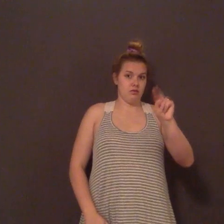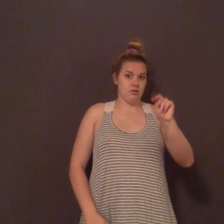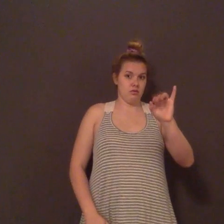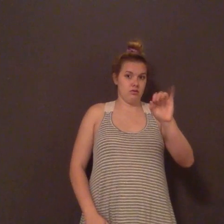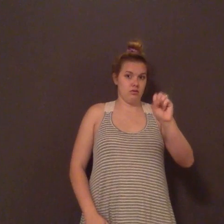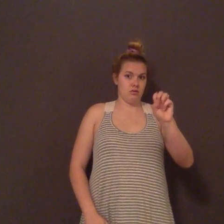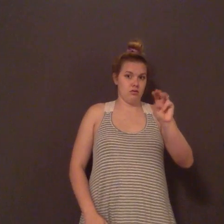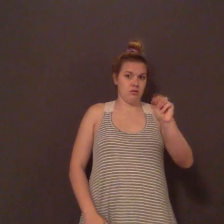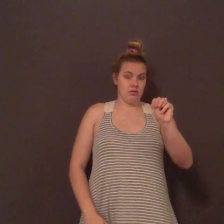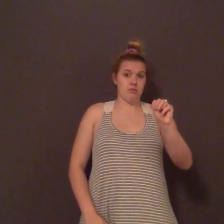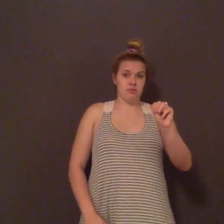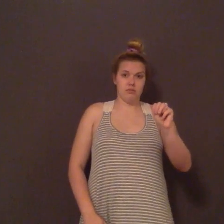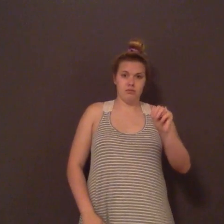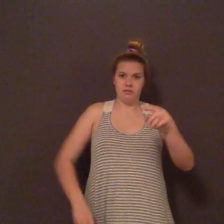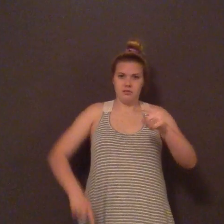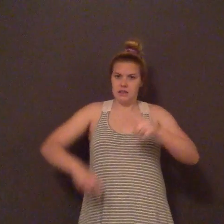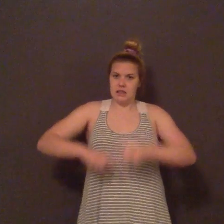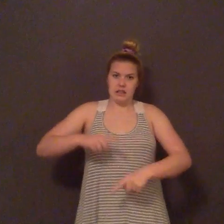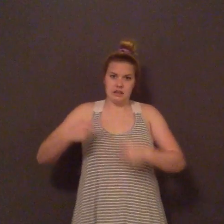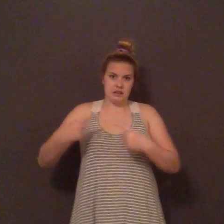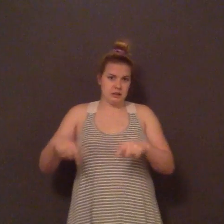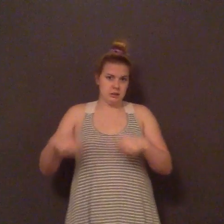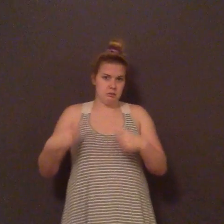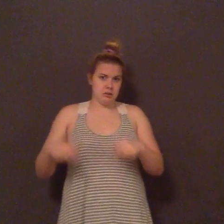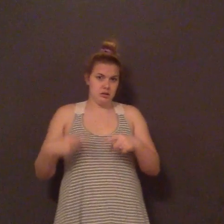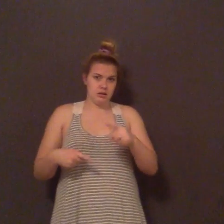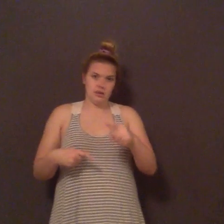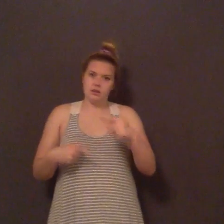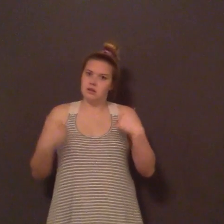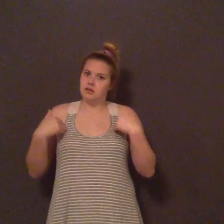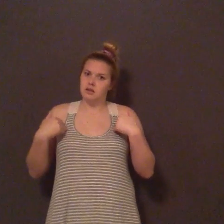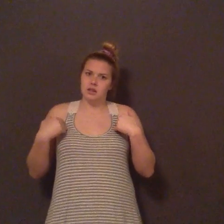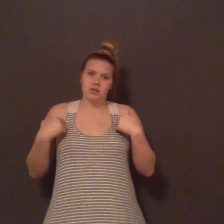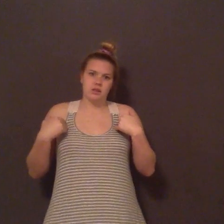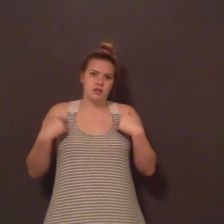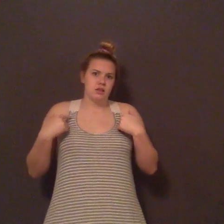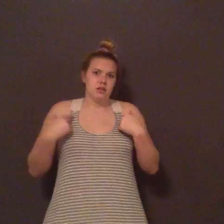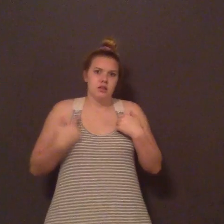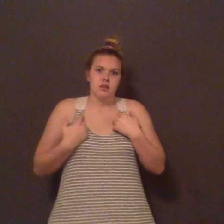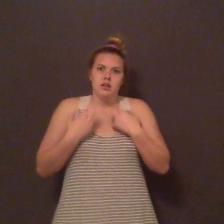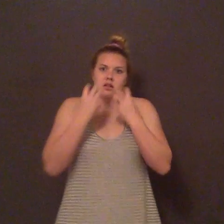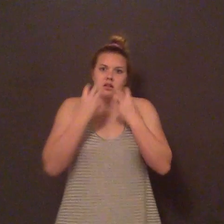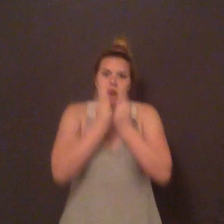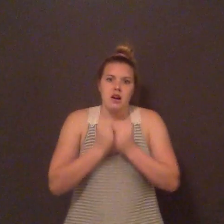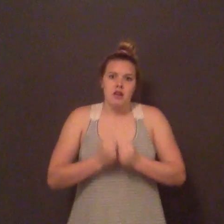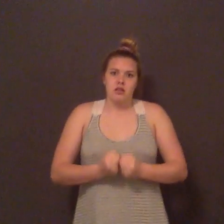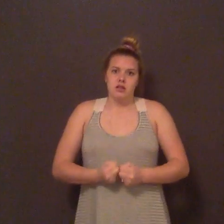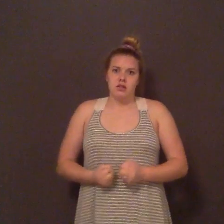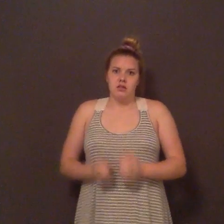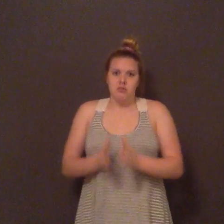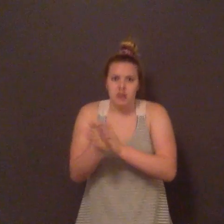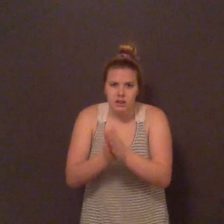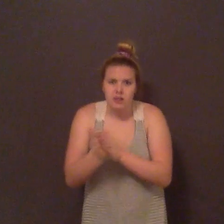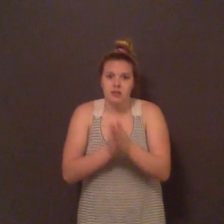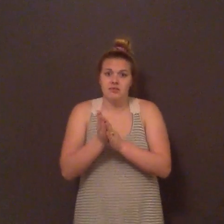debate you. Rachel, your father has the passion of his beliefs. That's what makes for a great debate. You can read off a